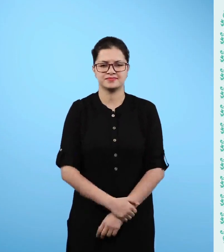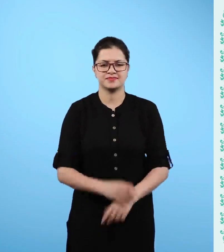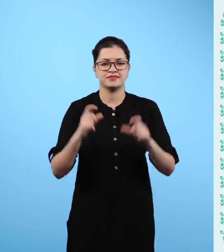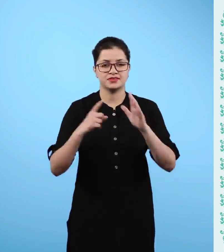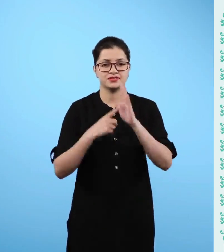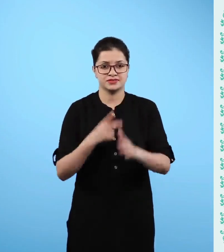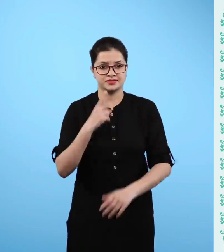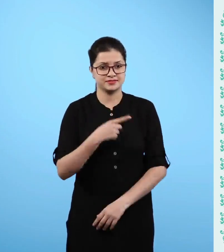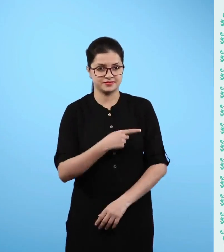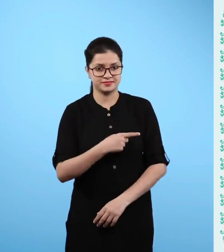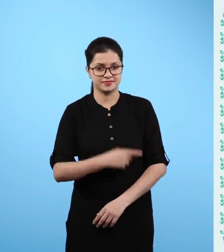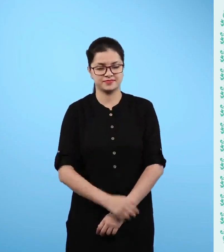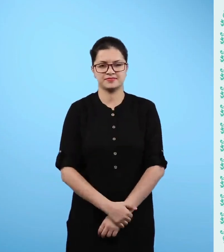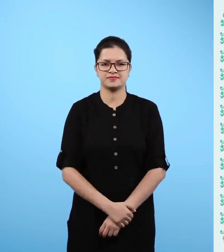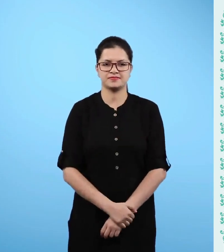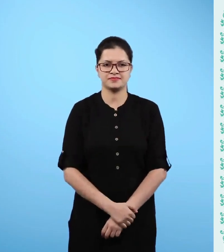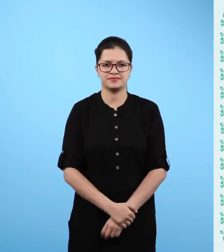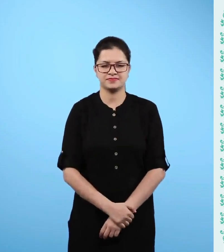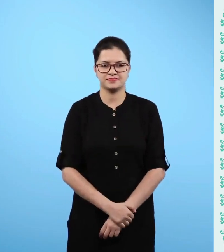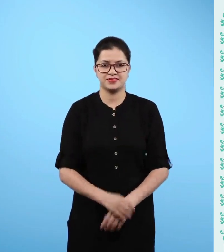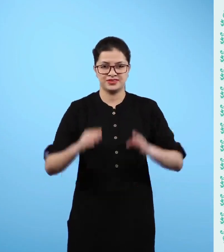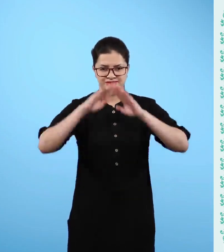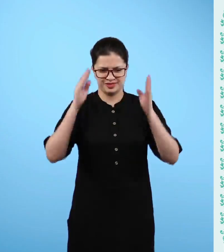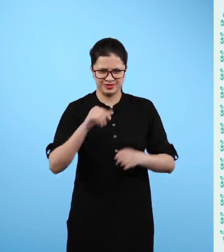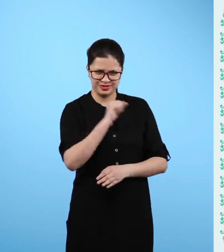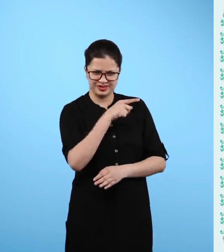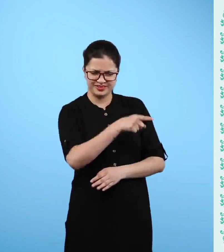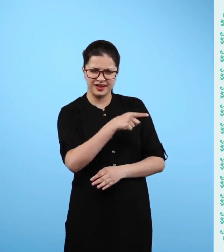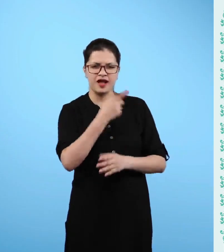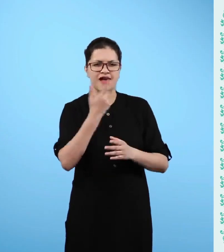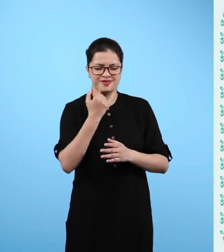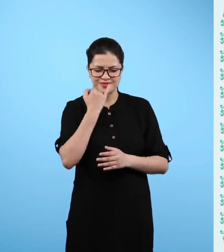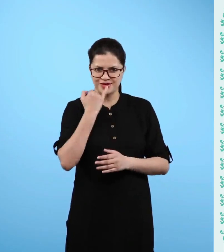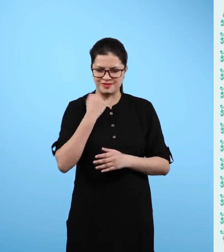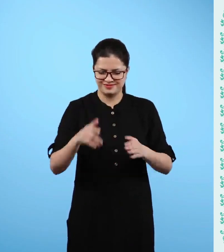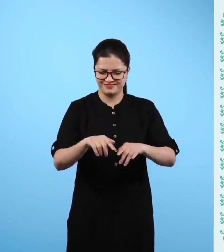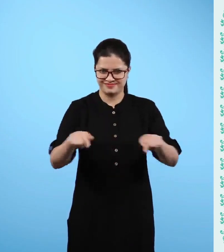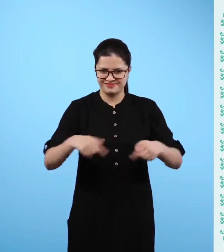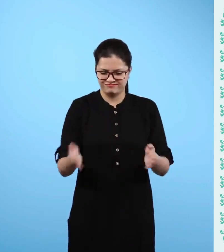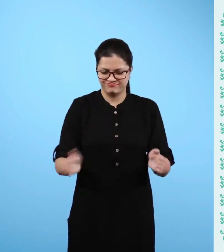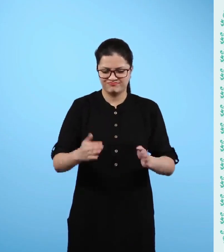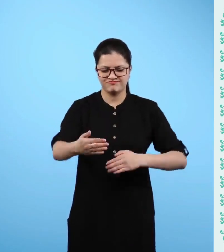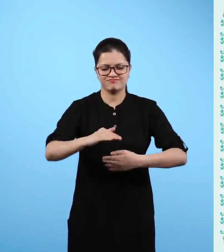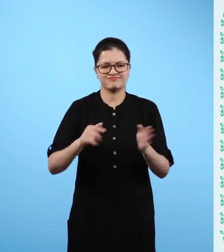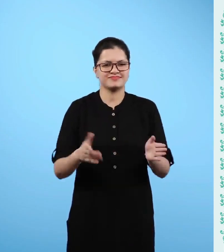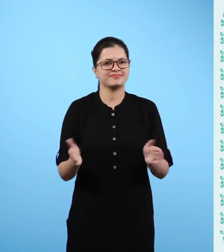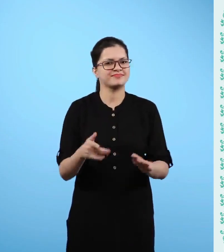To the right side of the page, we see a picture of the box that was made by the shopkeeper by the paper cutout in pink